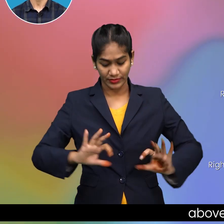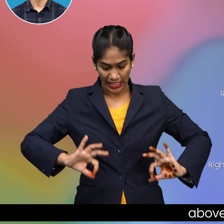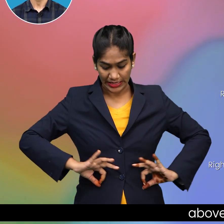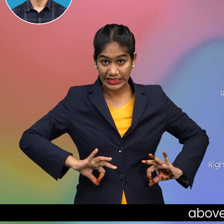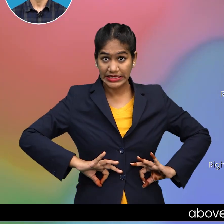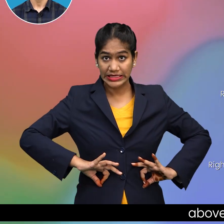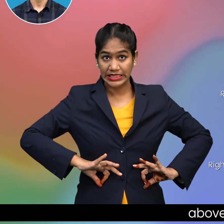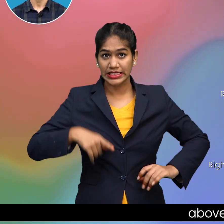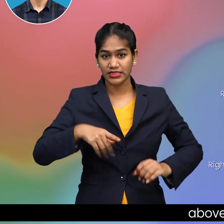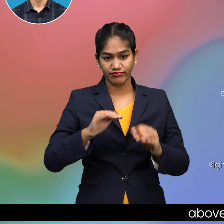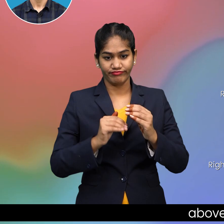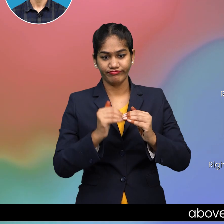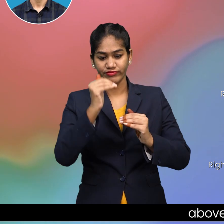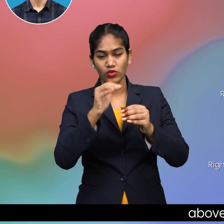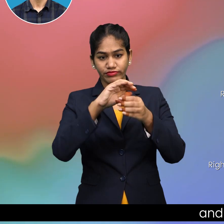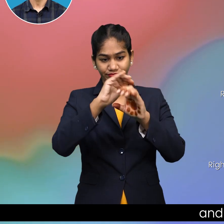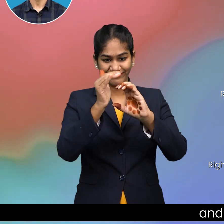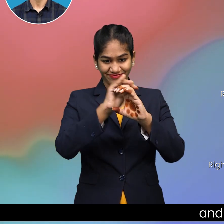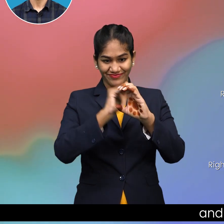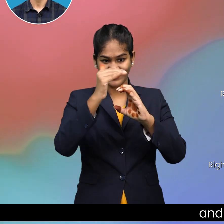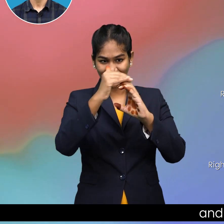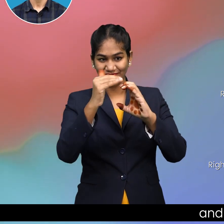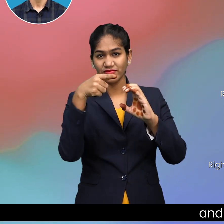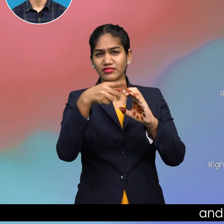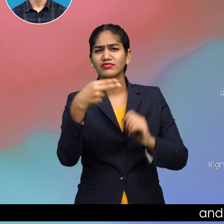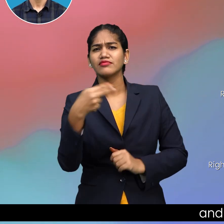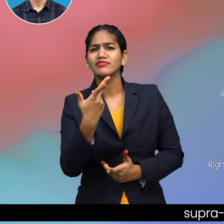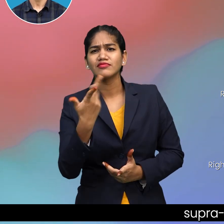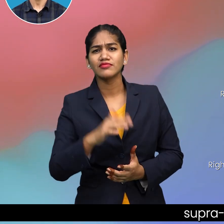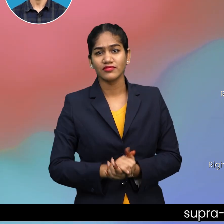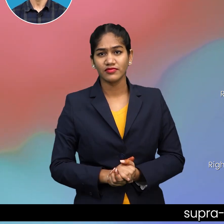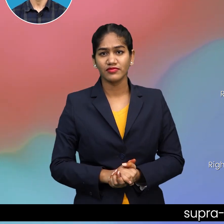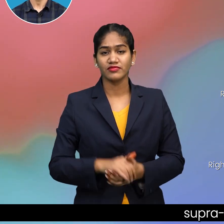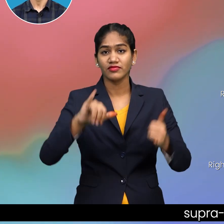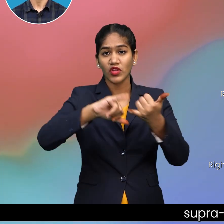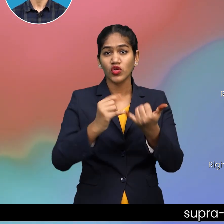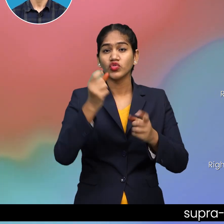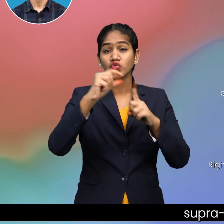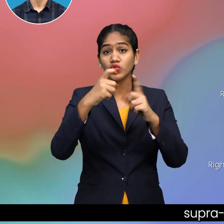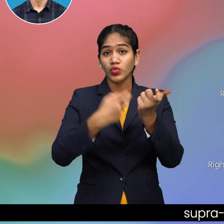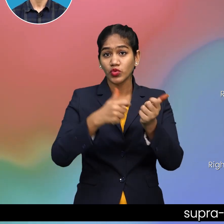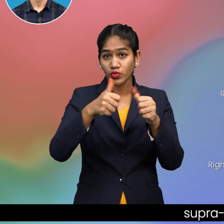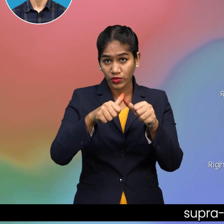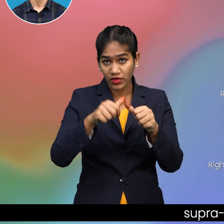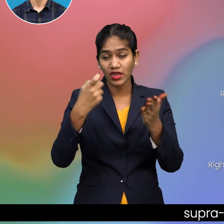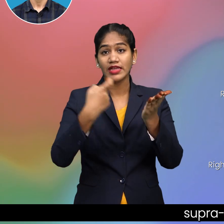above the kidneys and are called suprarenal glands.